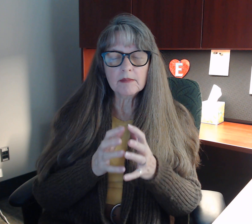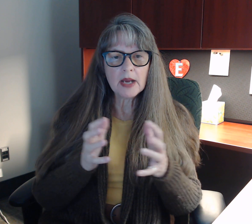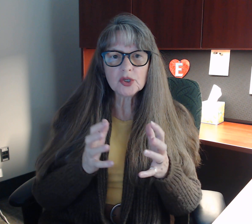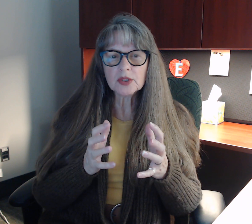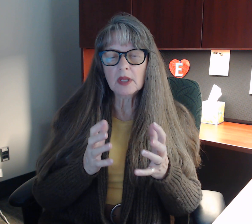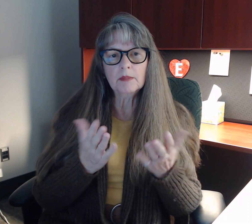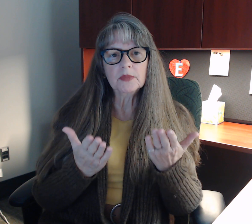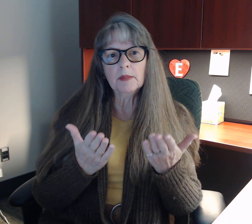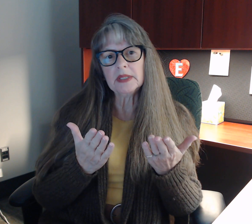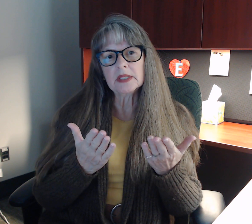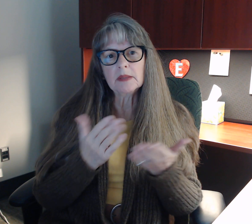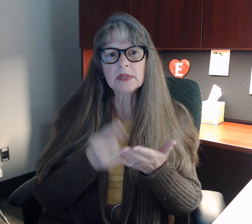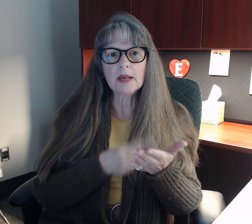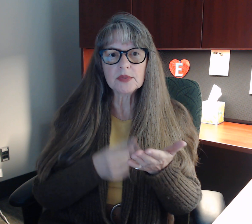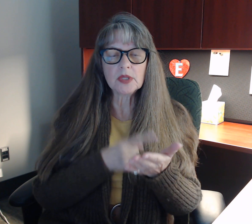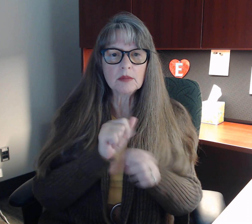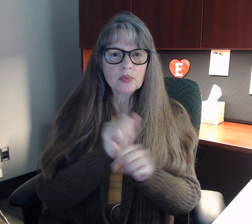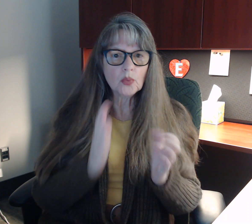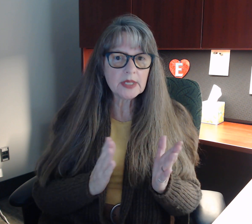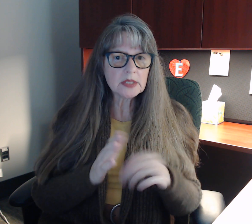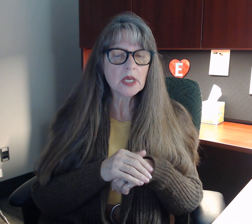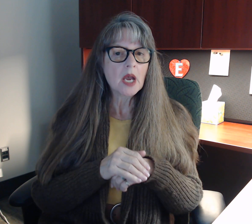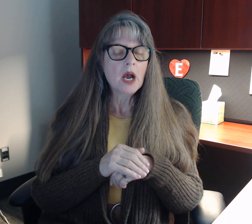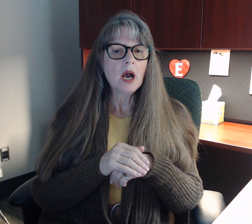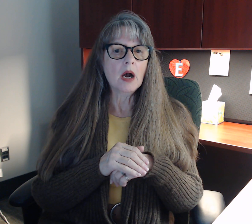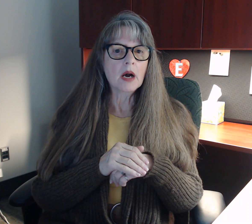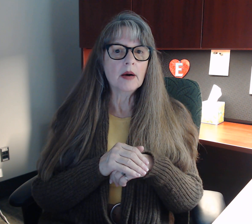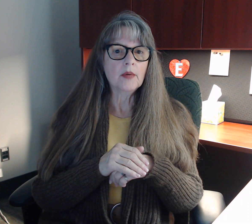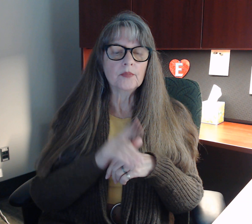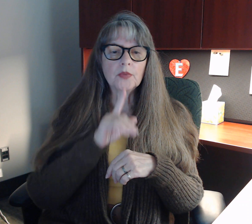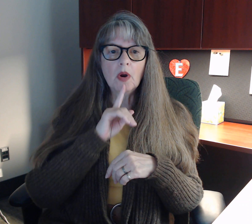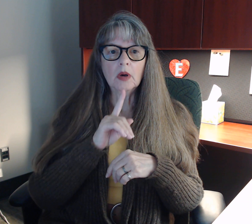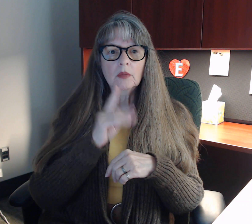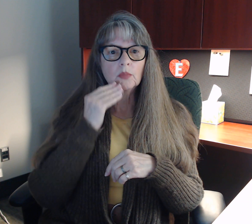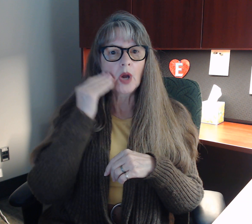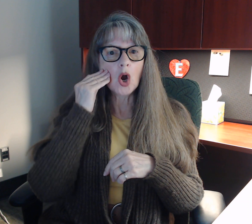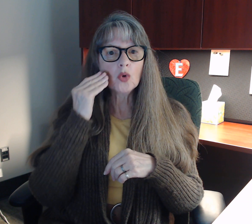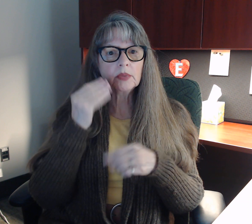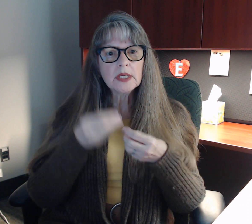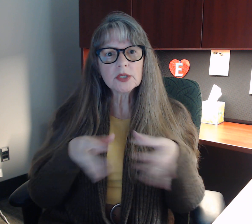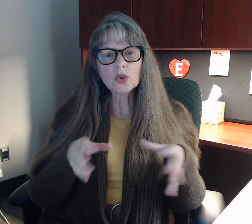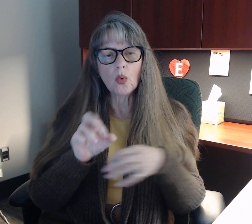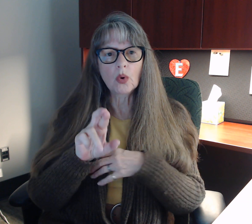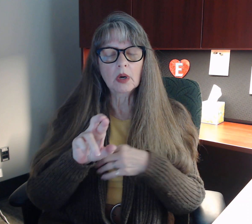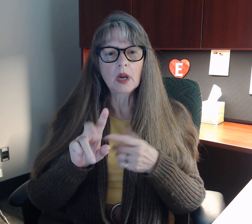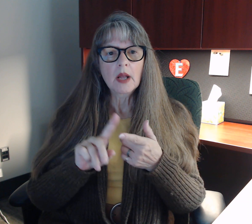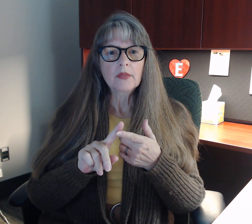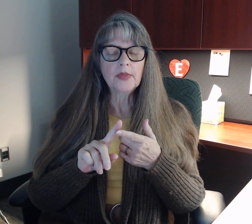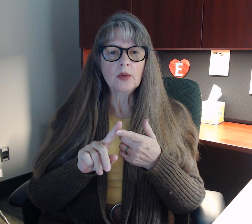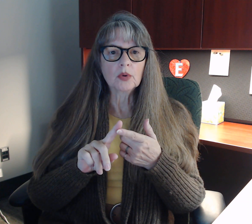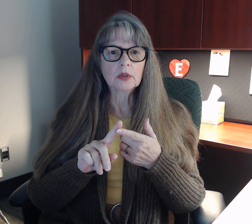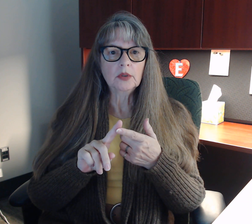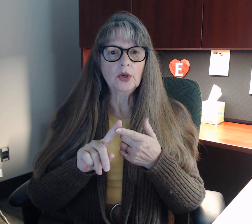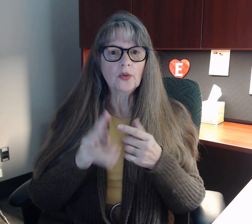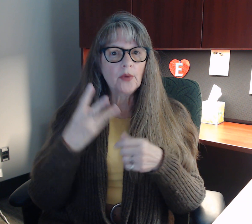much. I mean, sometimes the employees were homeless, or they were, they're out